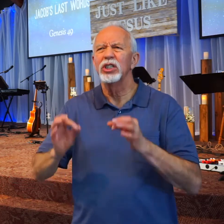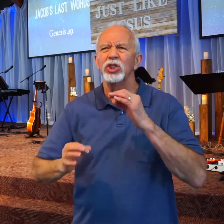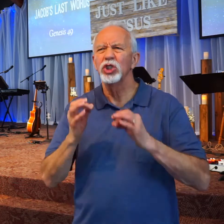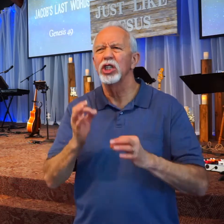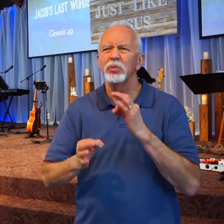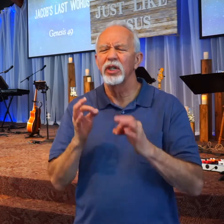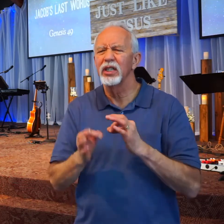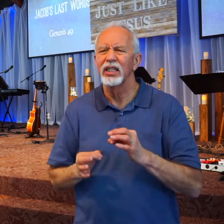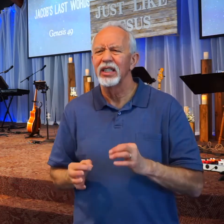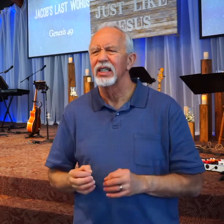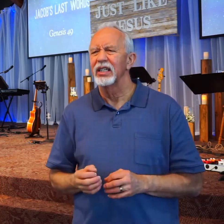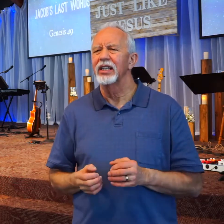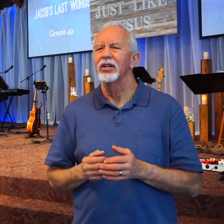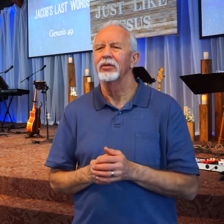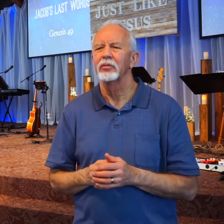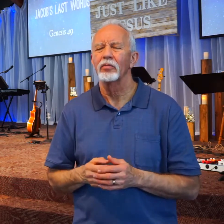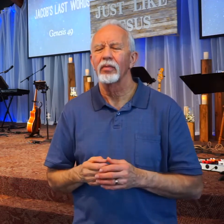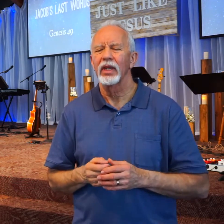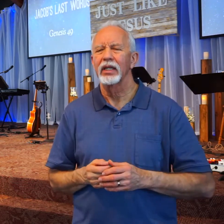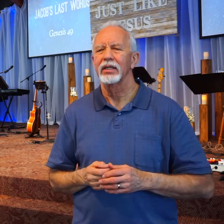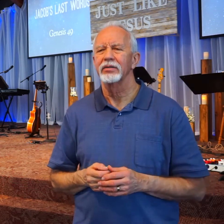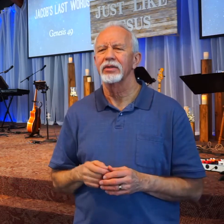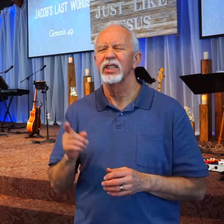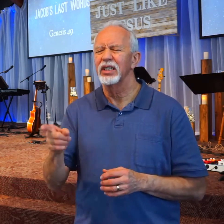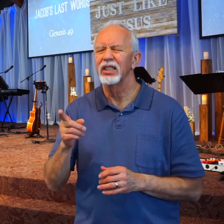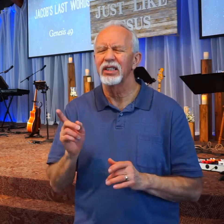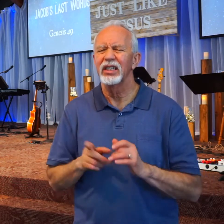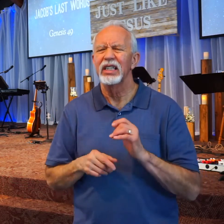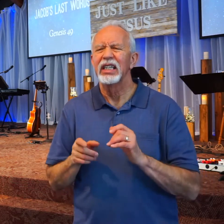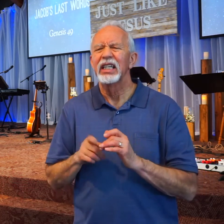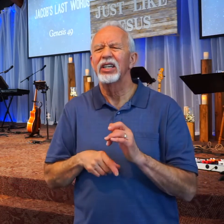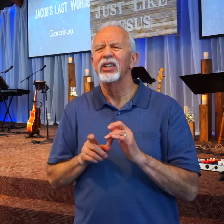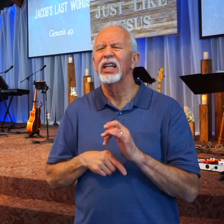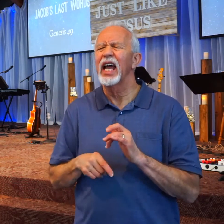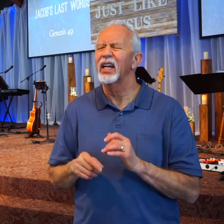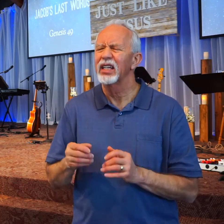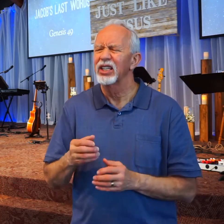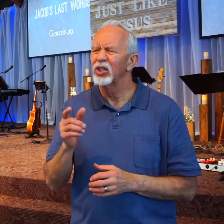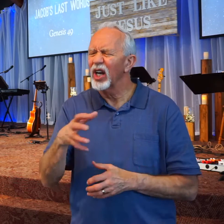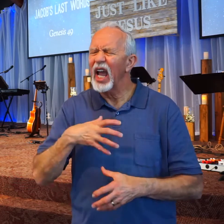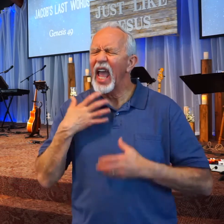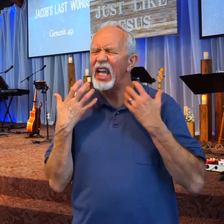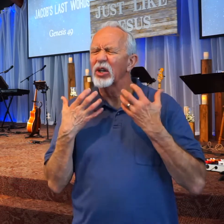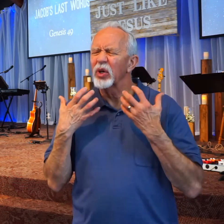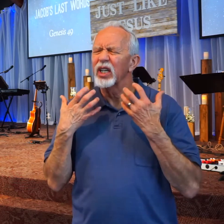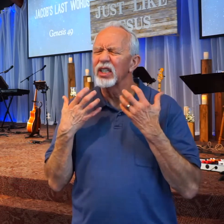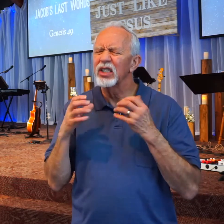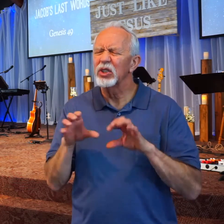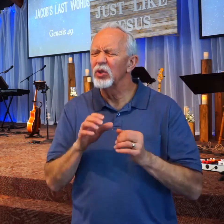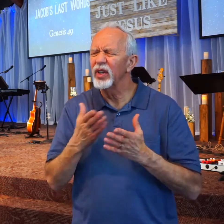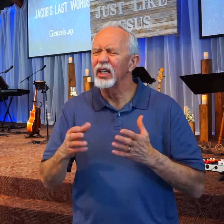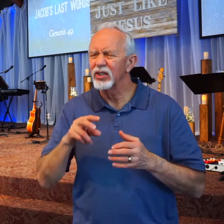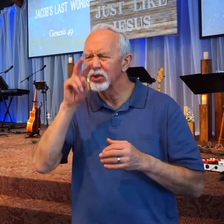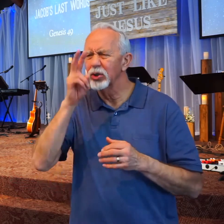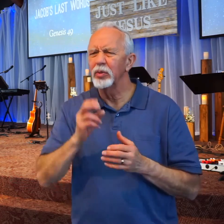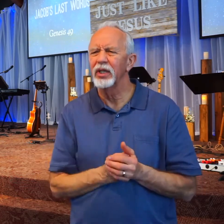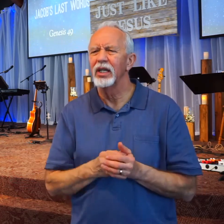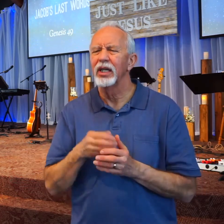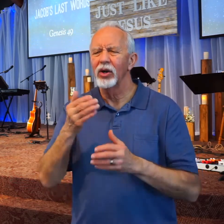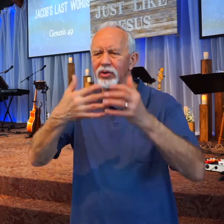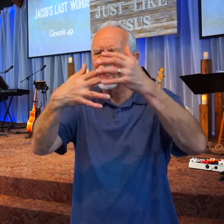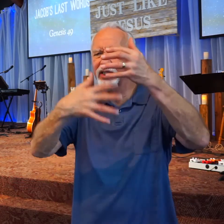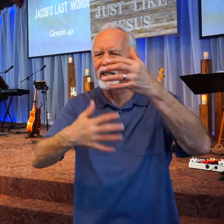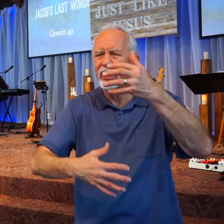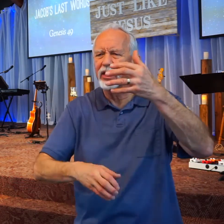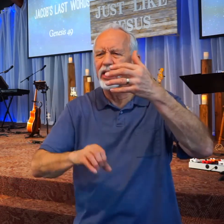what was done to your sister. You lack good counsel. You're vicious. You're angry. You operate on whims. And he just goes right on down the